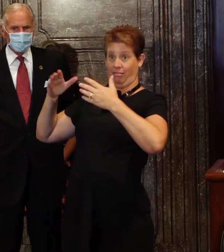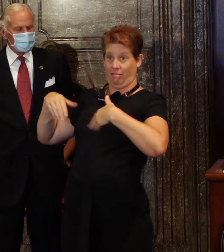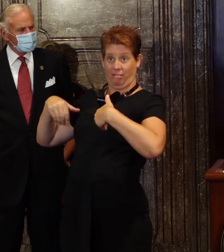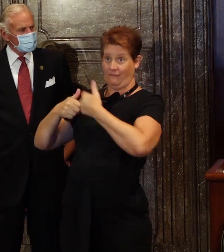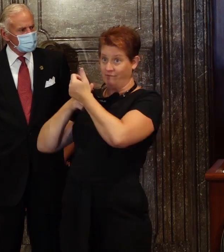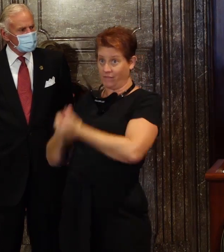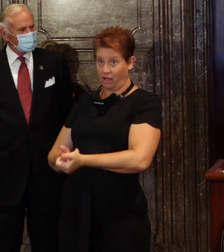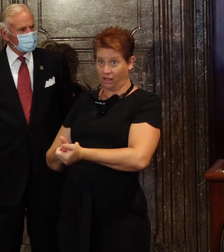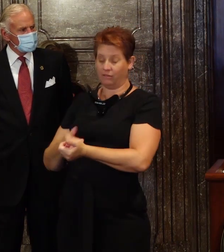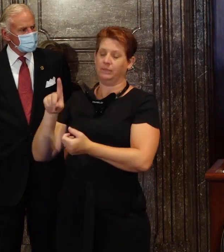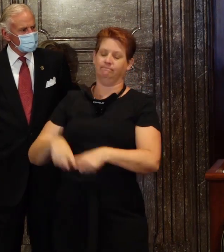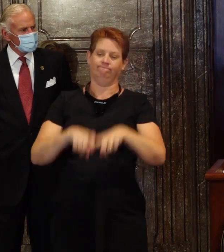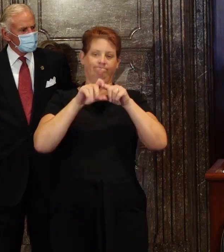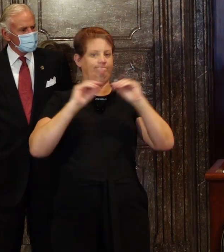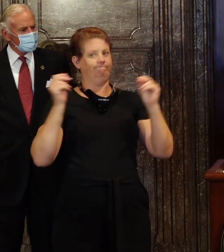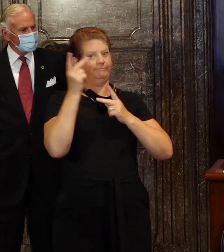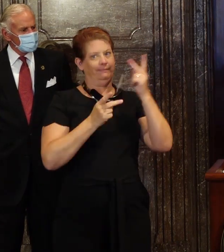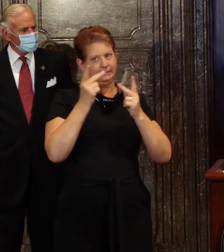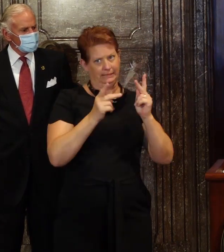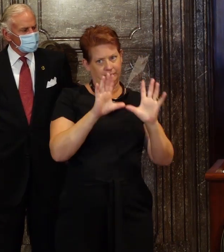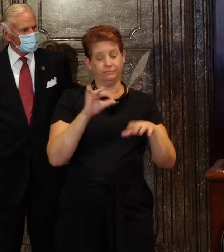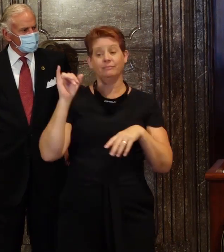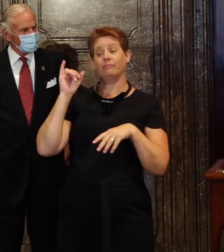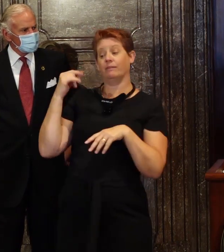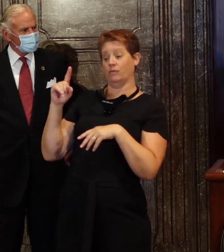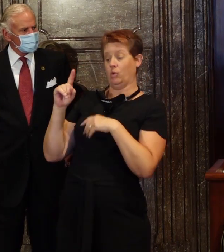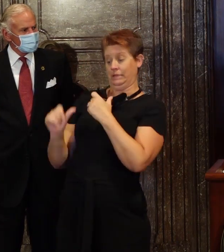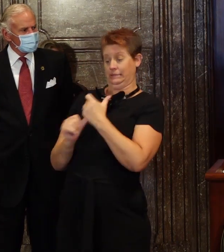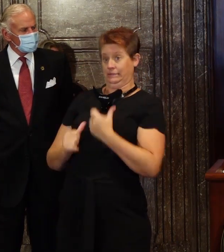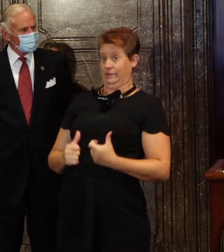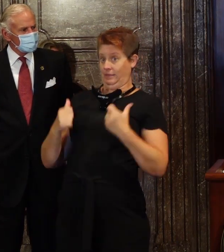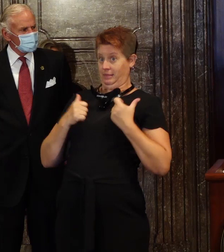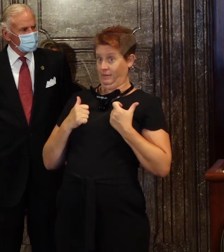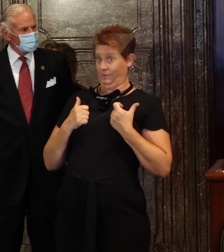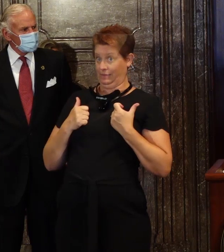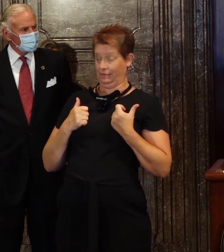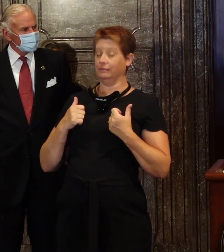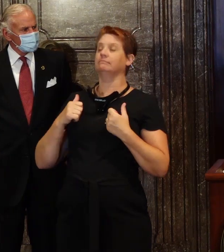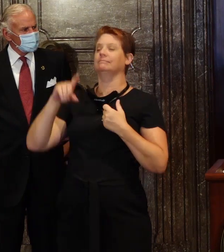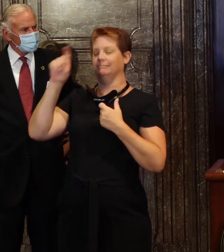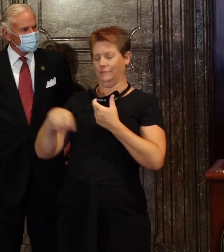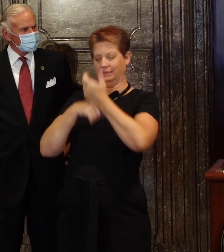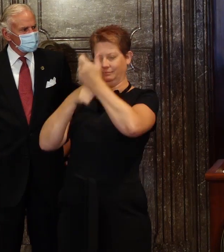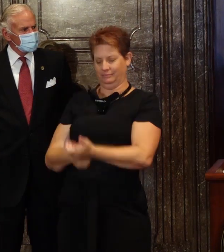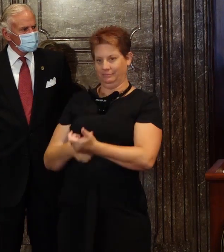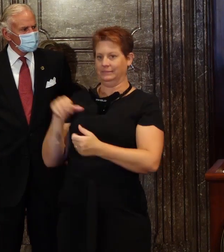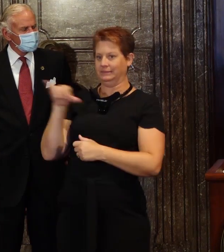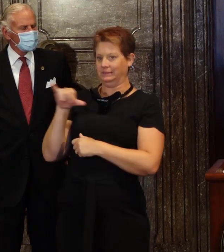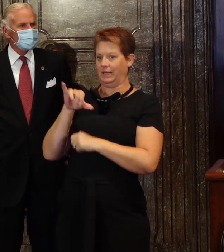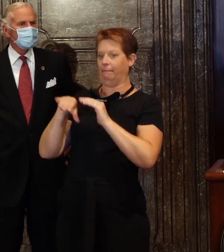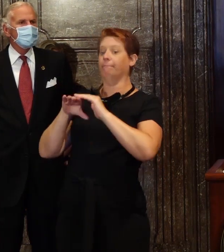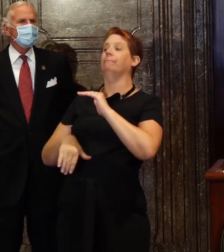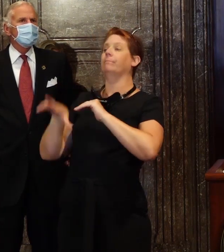temporarily suspended. For assisted living facilities, testing must be occurring per these same CMS protocols within 30